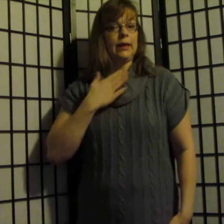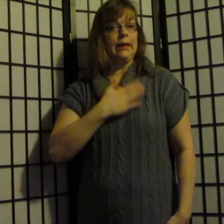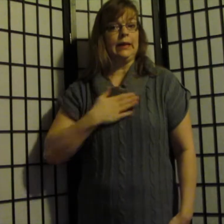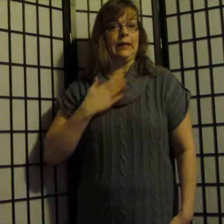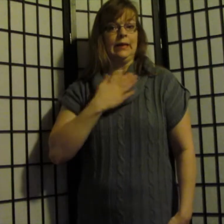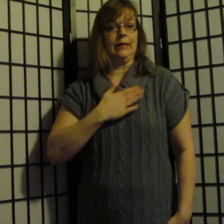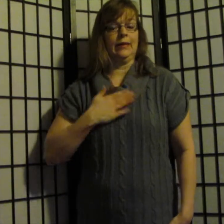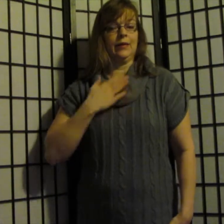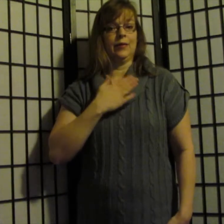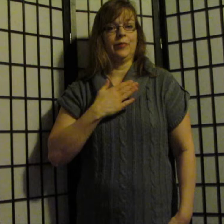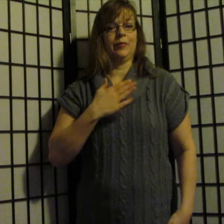Please.